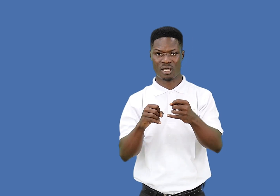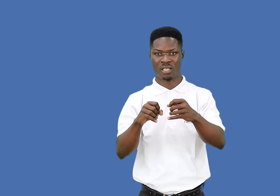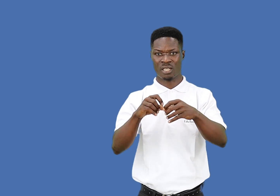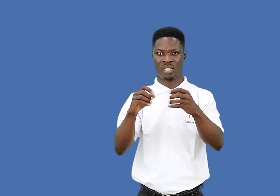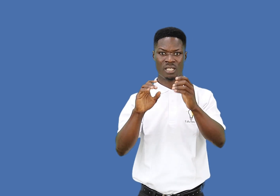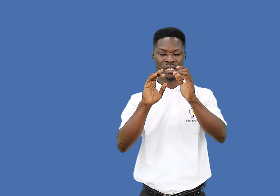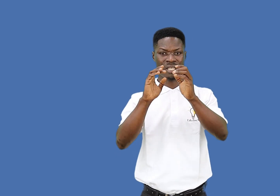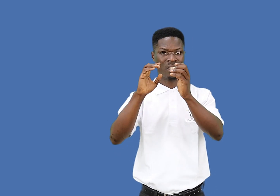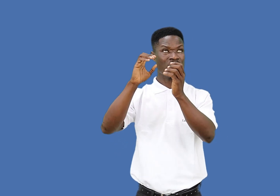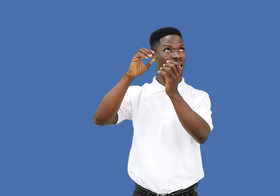The last thing